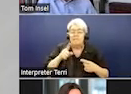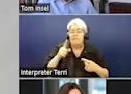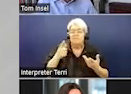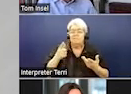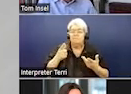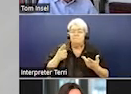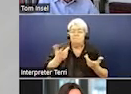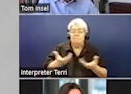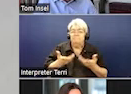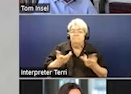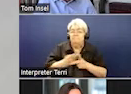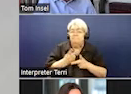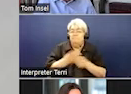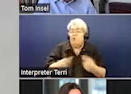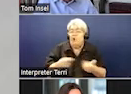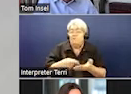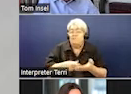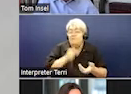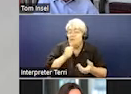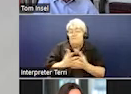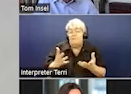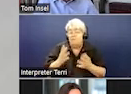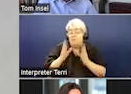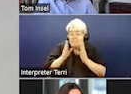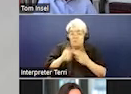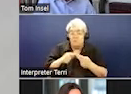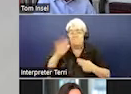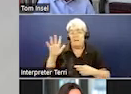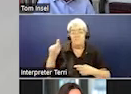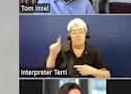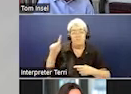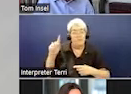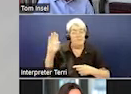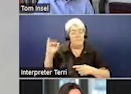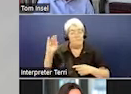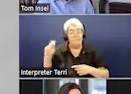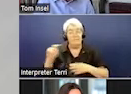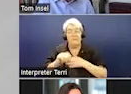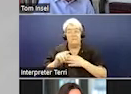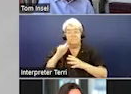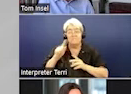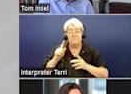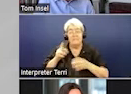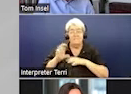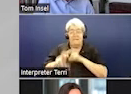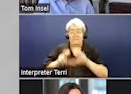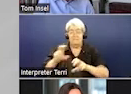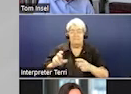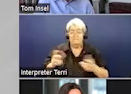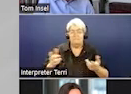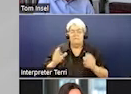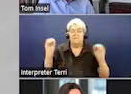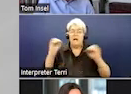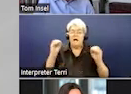solved. And there's gotten much less attention than, of that $5.1 billion in investment. I don't think any of it's gone to crisis